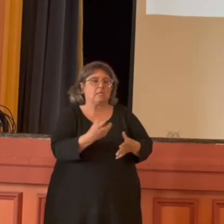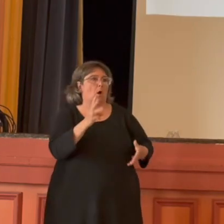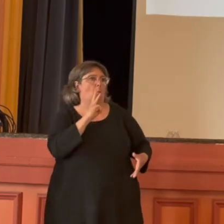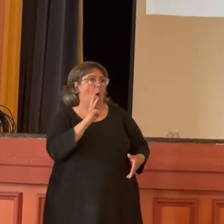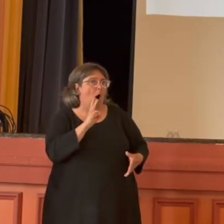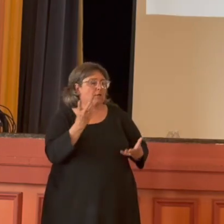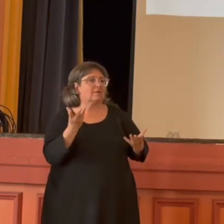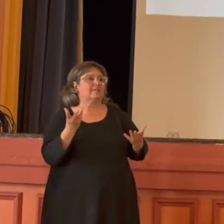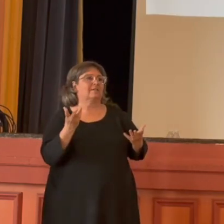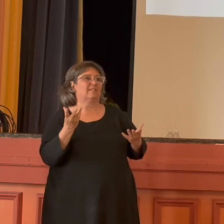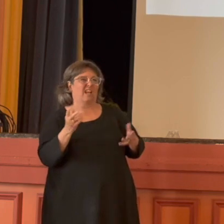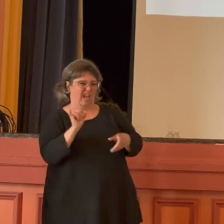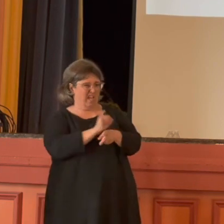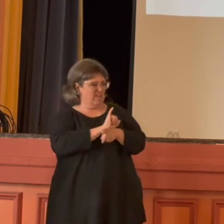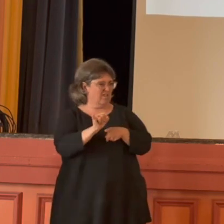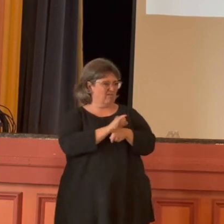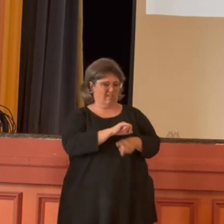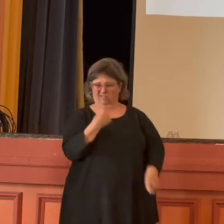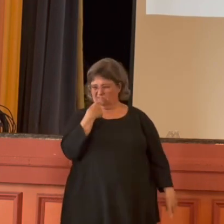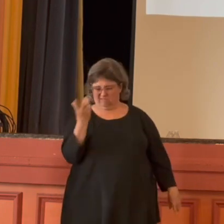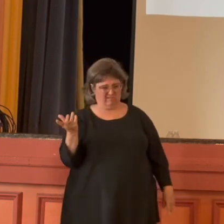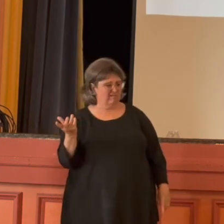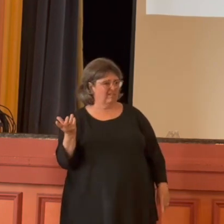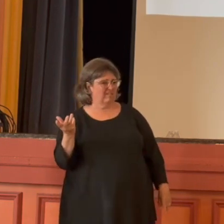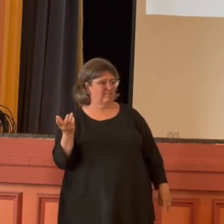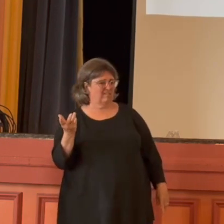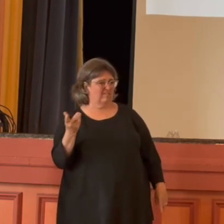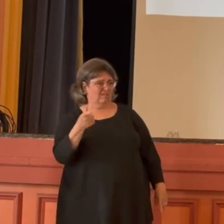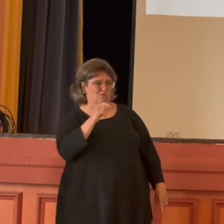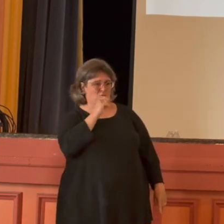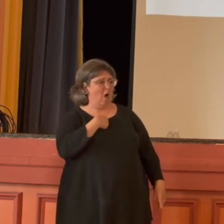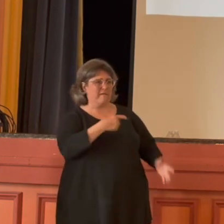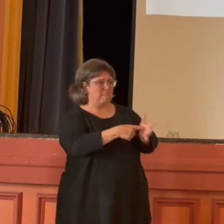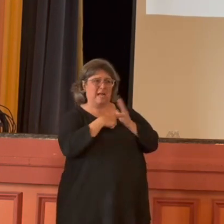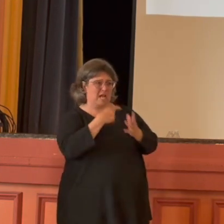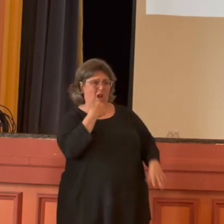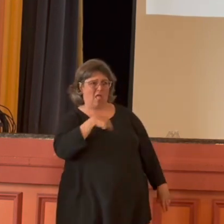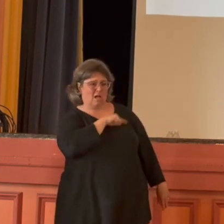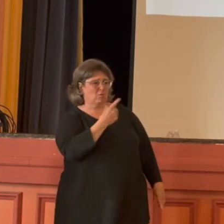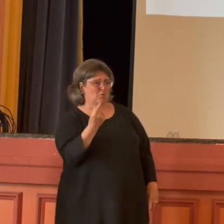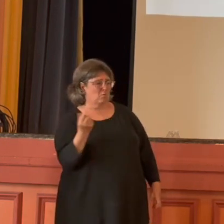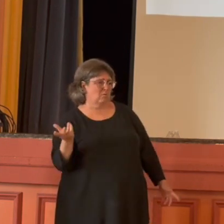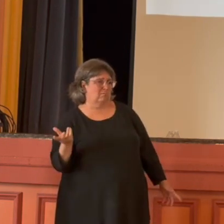industrial sewage, those industries turned around and said, you don't have the mandate to do that.